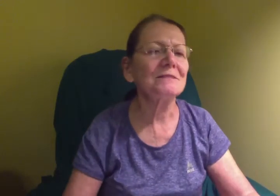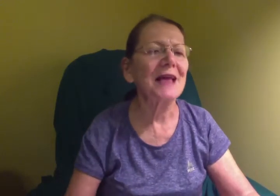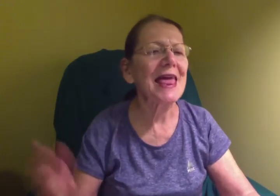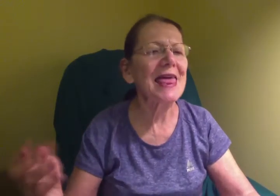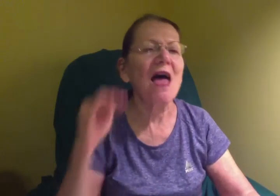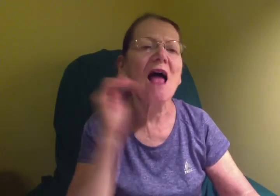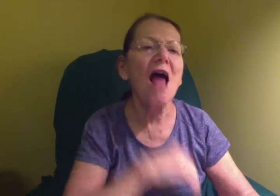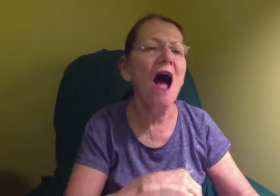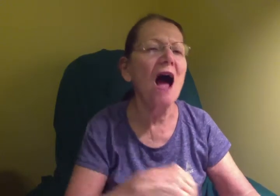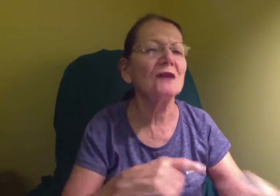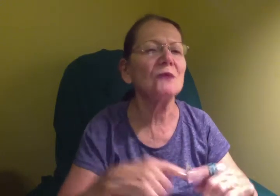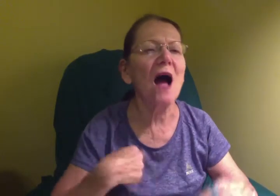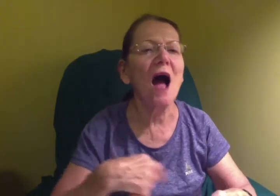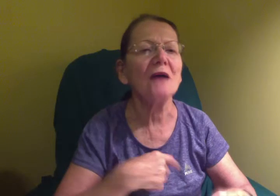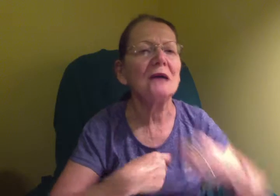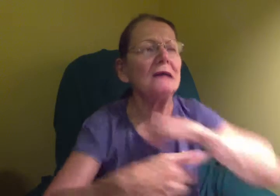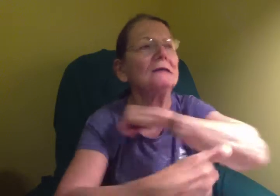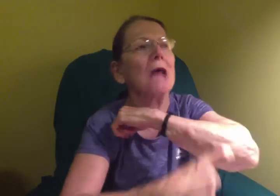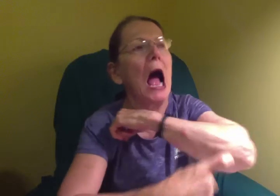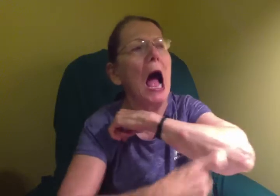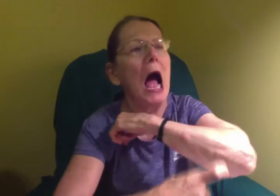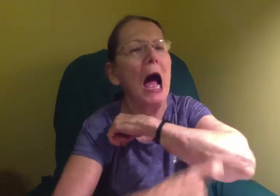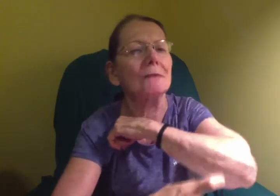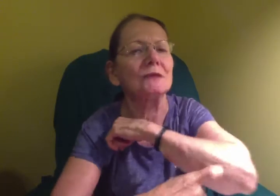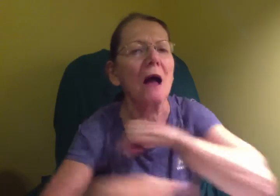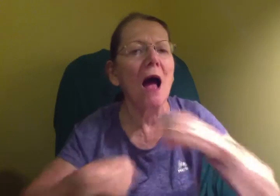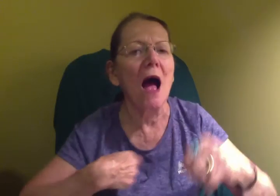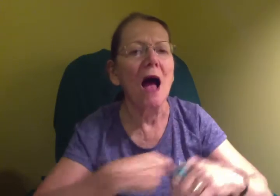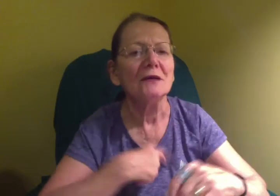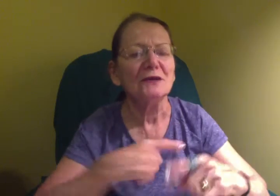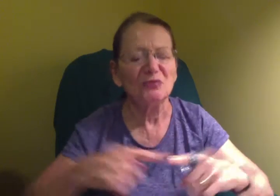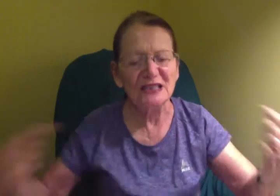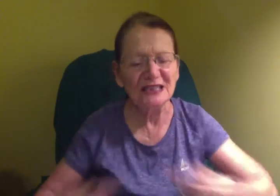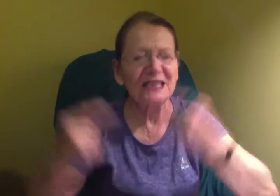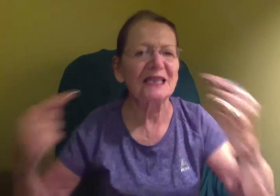Yeah, that's my job. I won't hand.